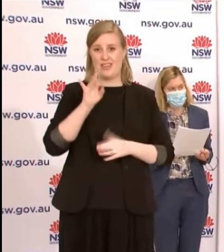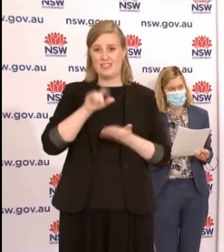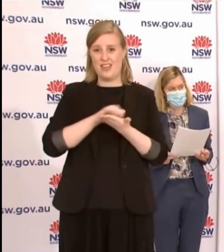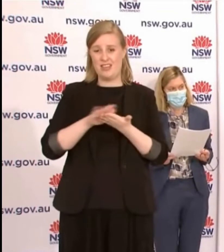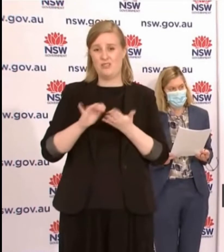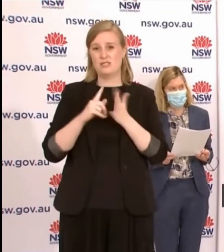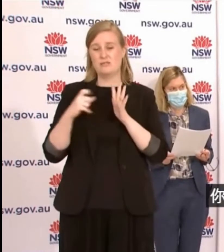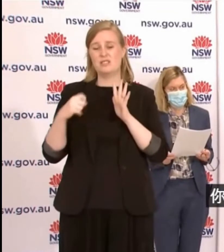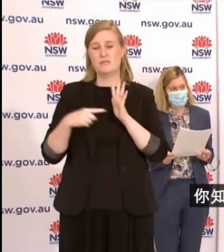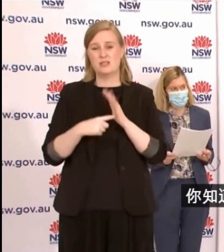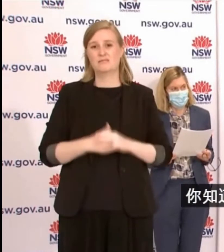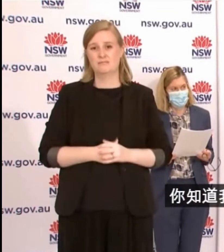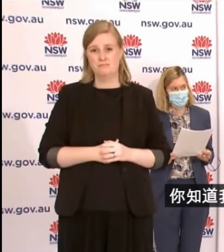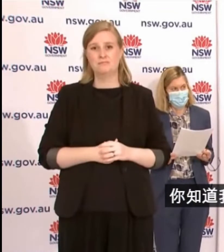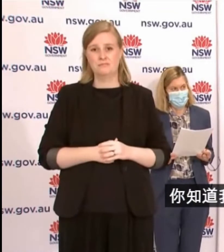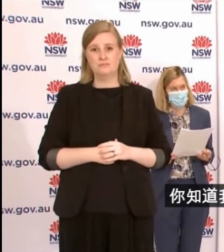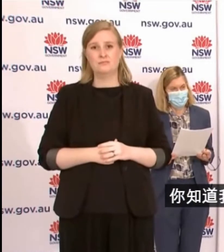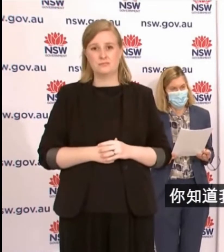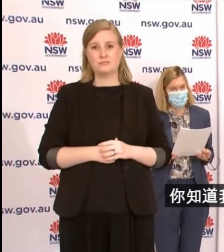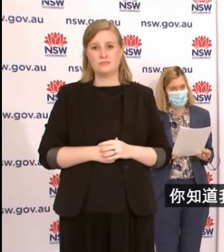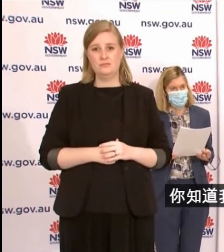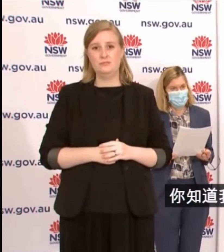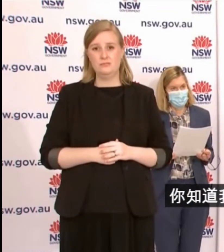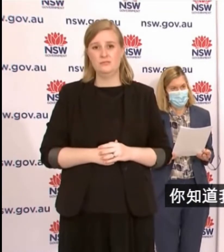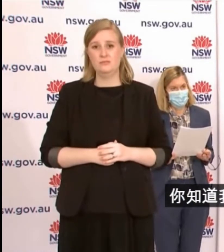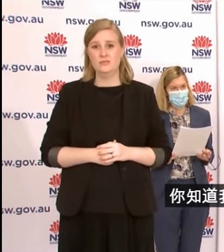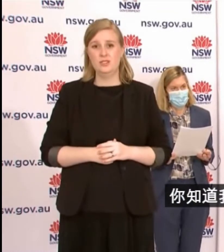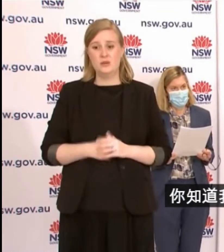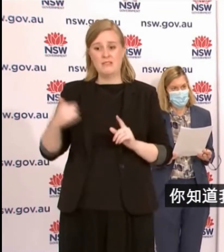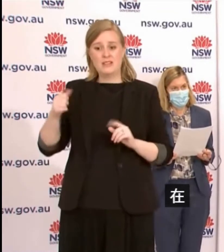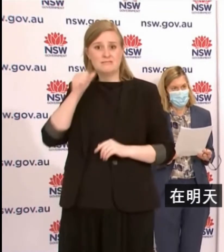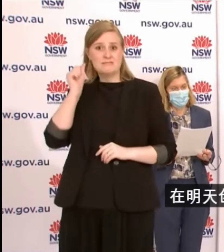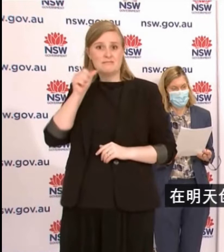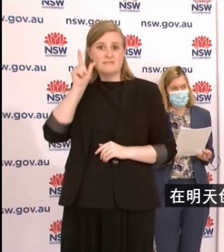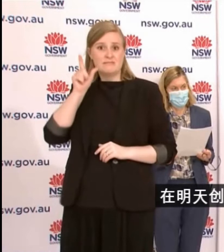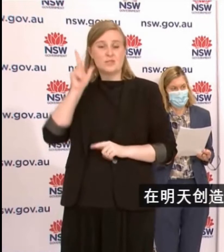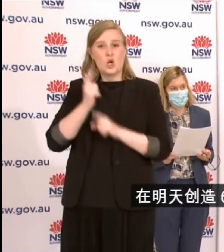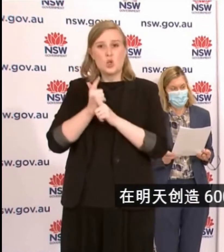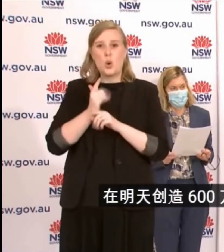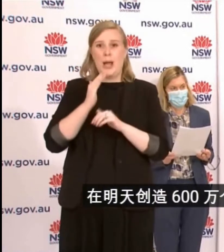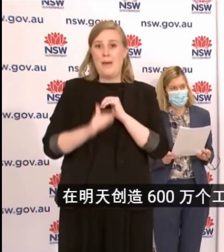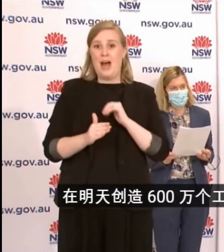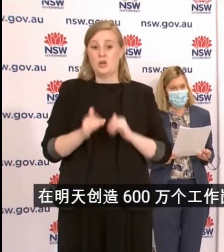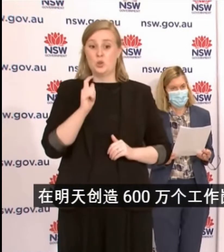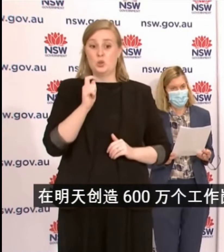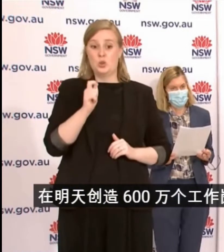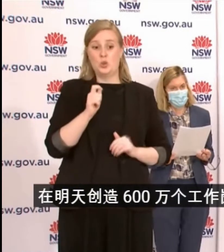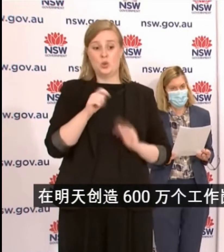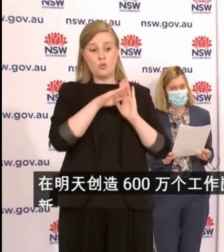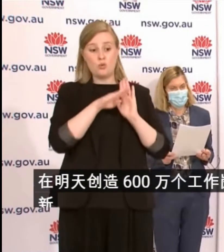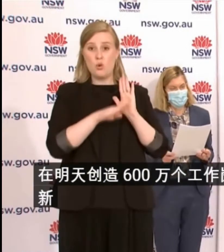As you know, we've been speaking about what milestones we can support the community with after 6 million